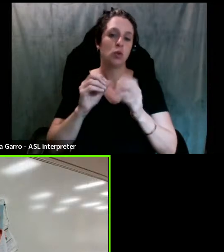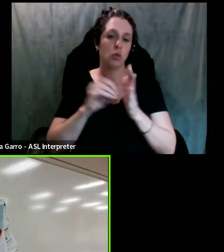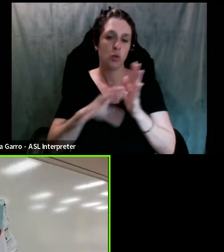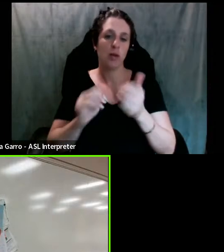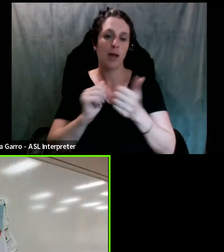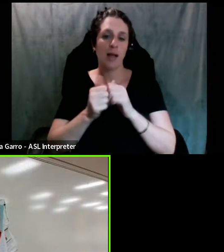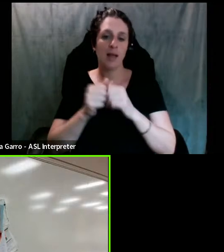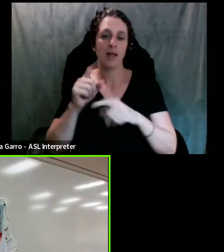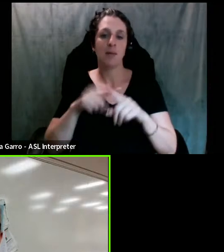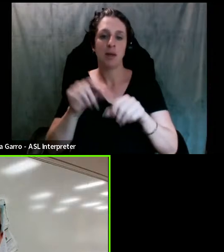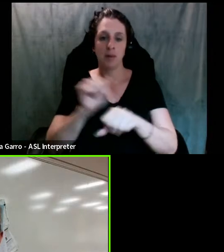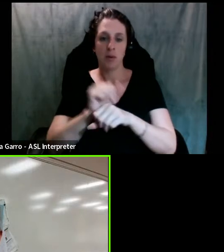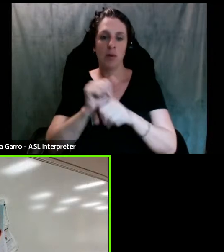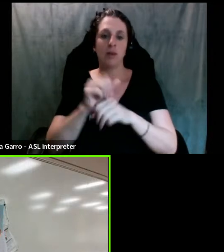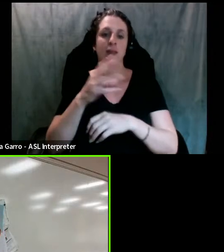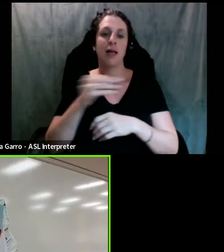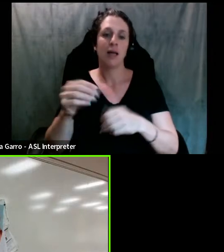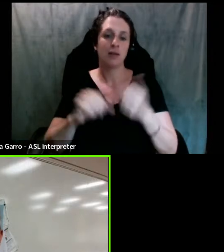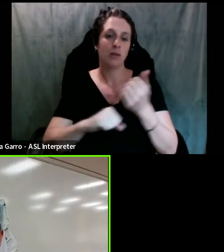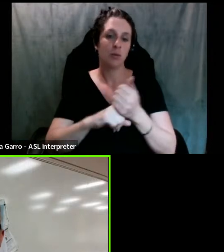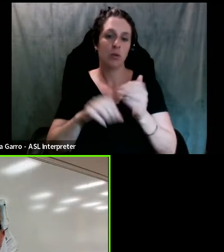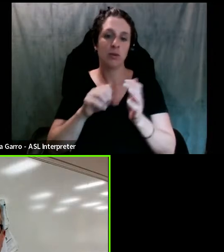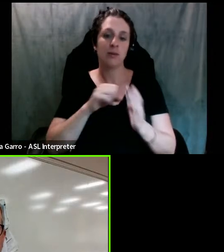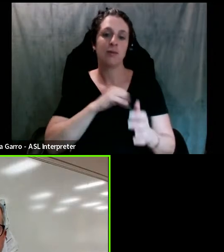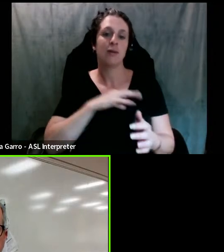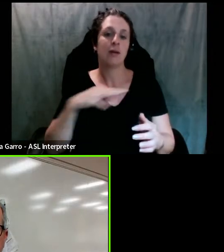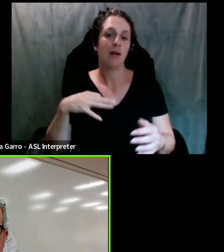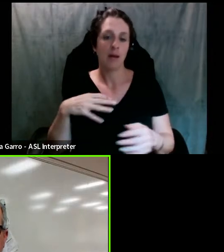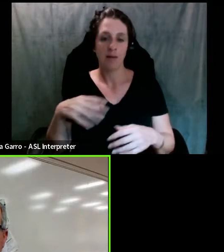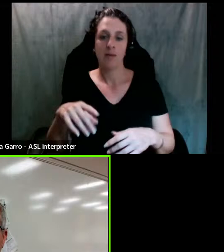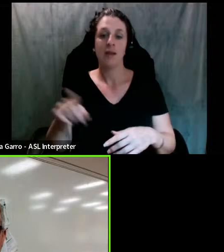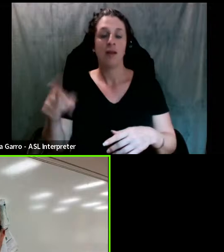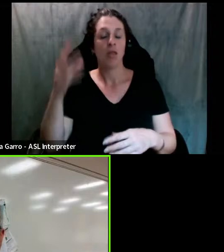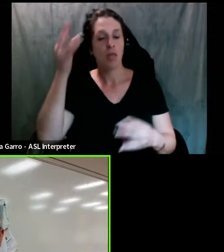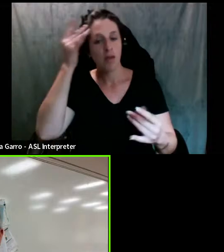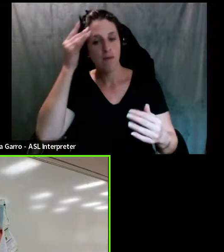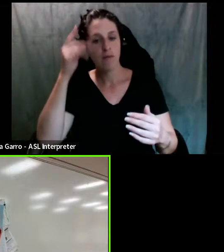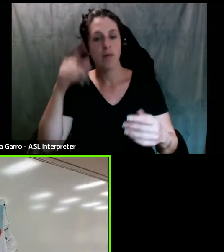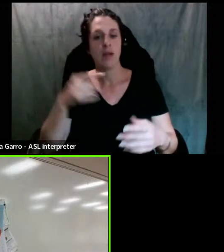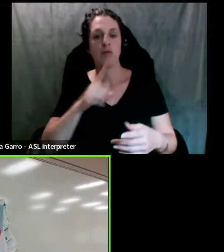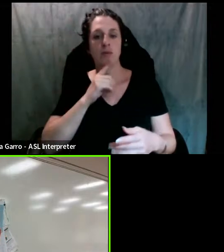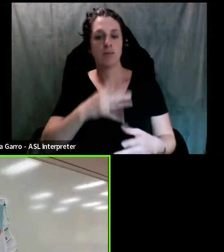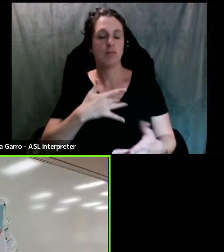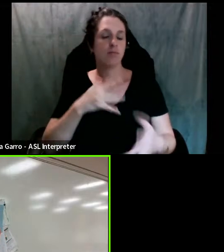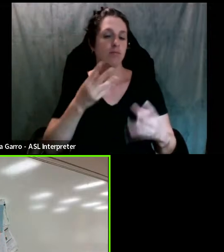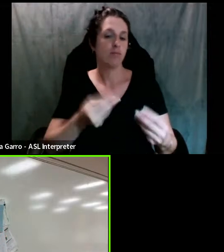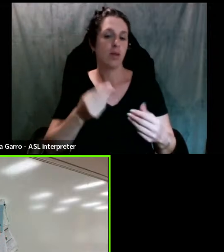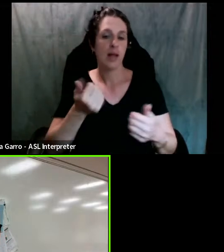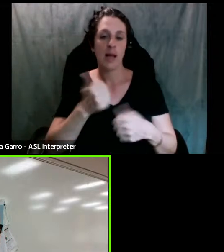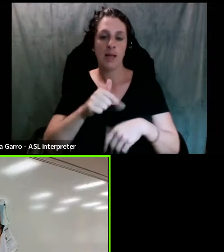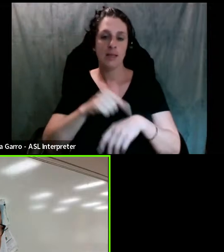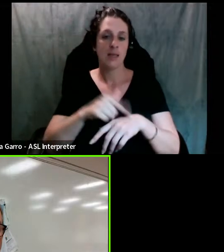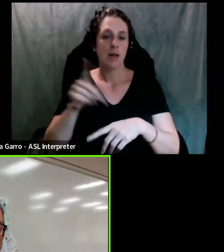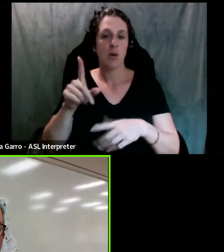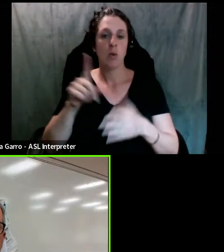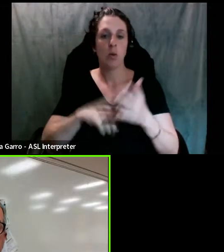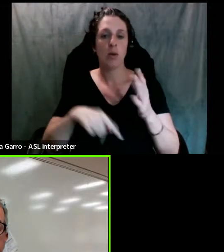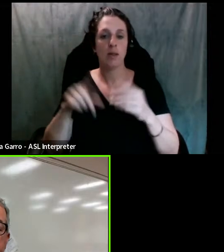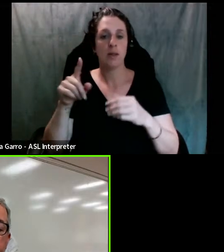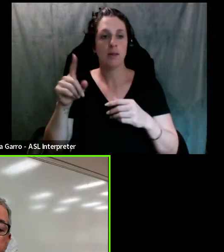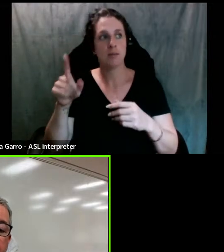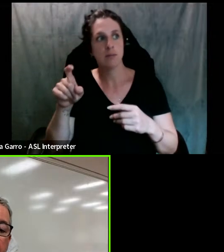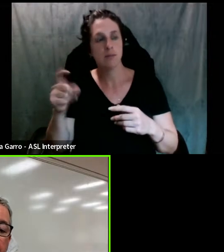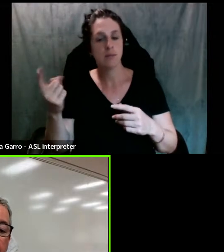staff. Greg is thoughtful and genuinely compassionate whenever there's someone in a position of need. He's always real.